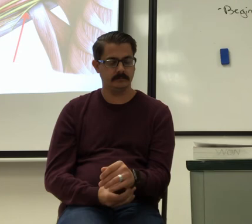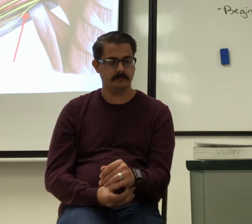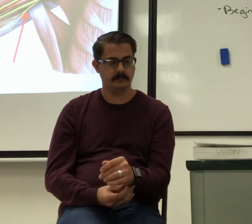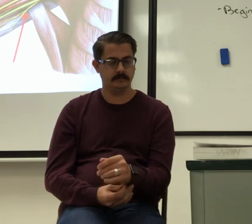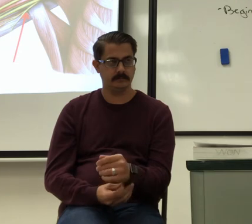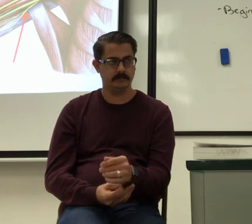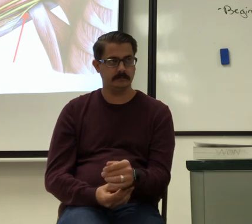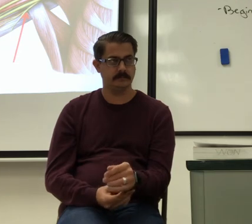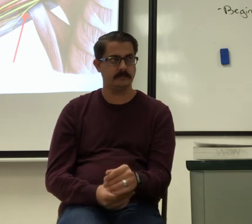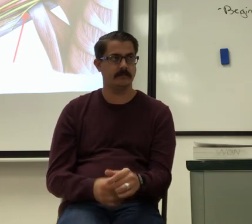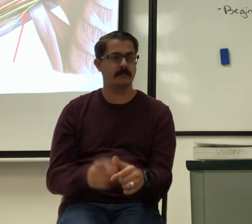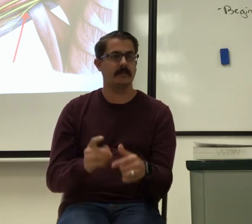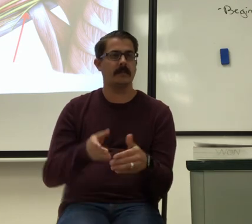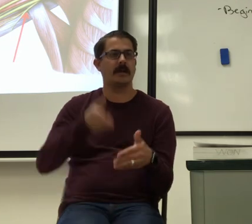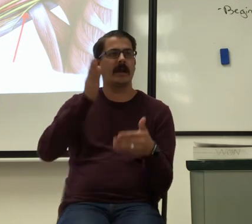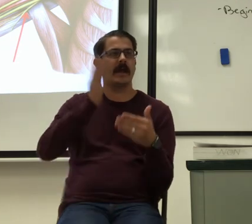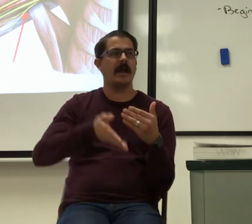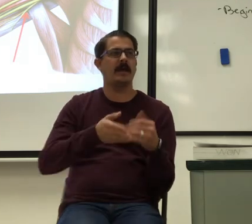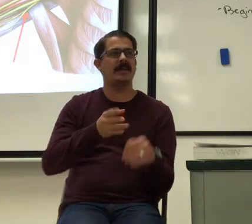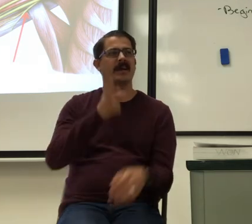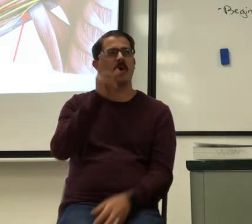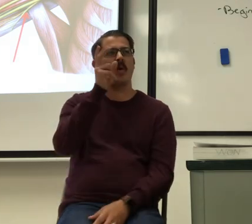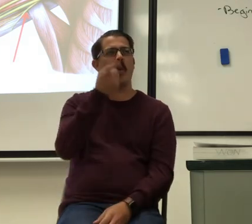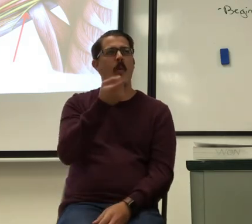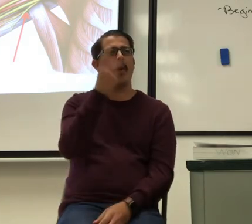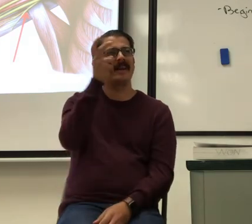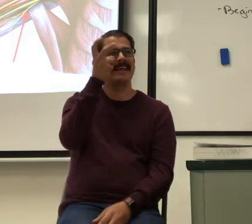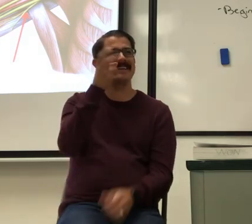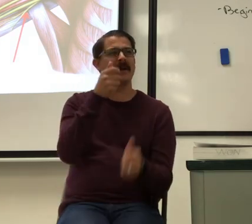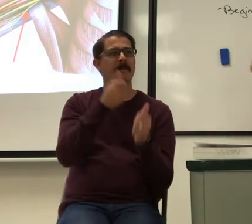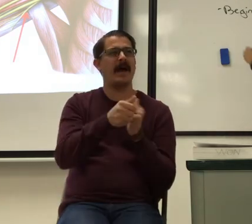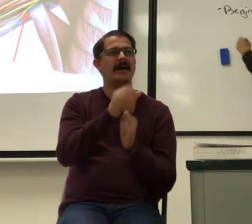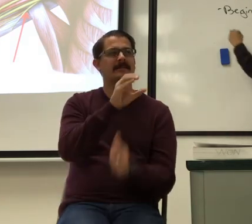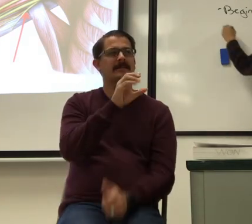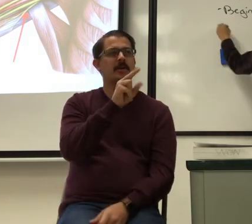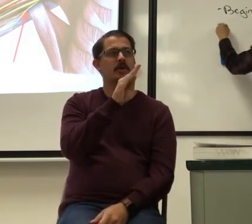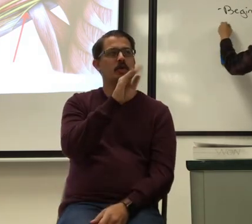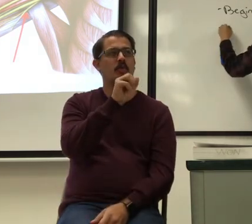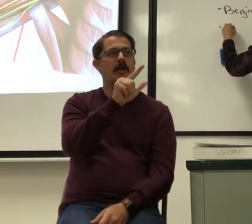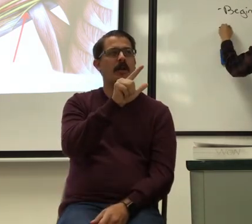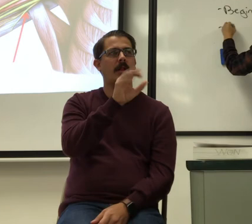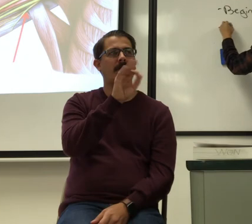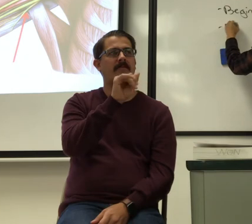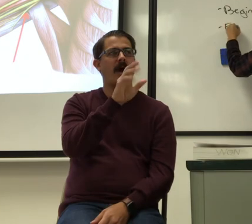And it ends about an inch past the cubital fossa.